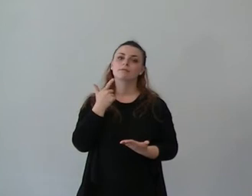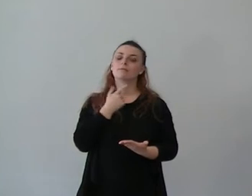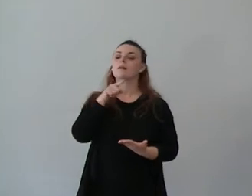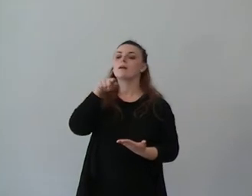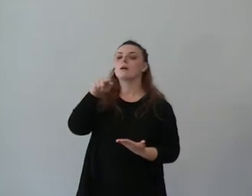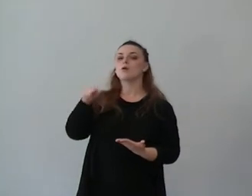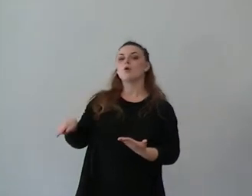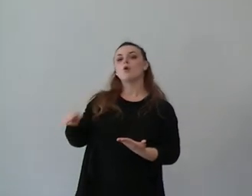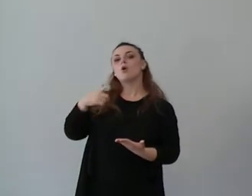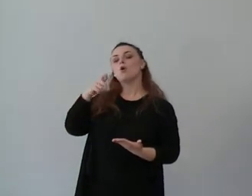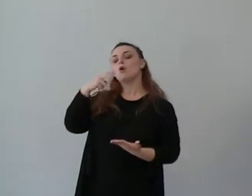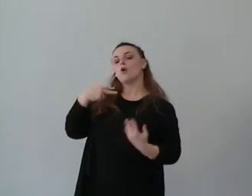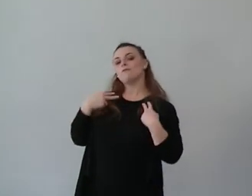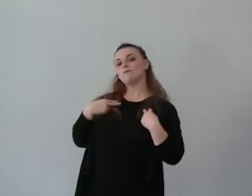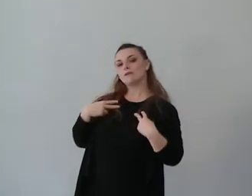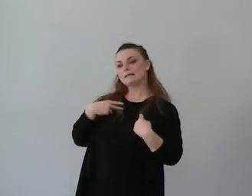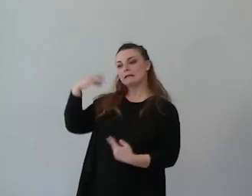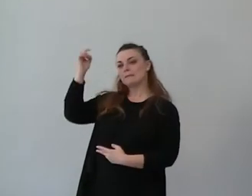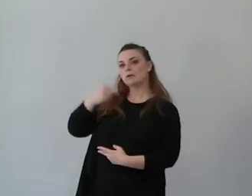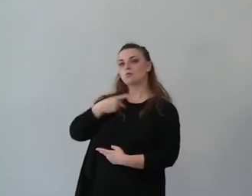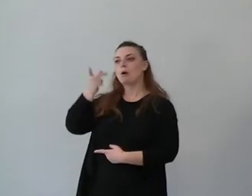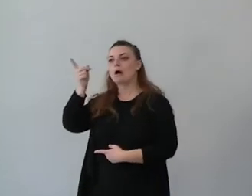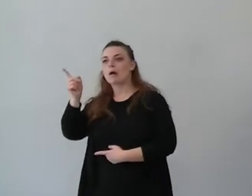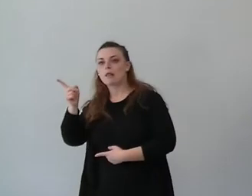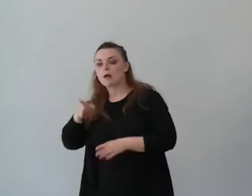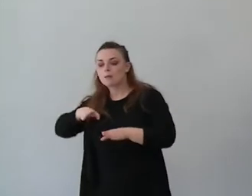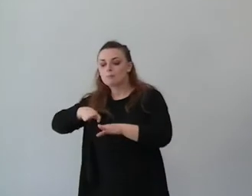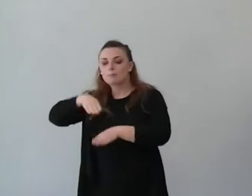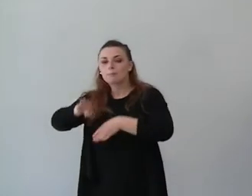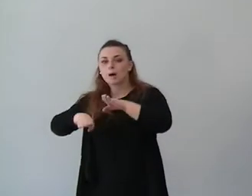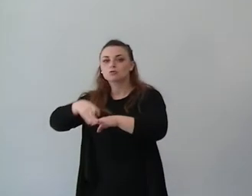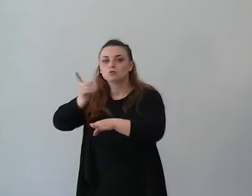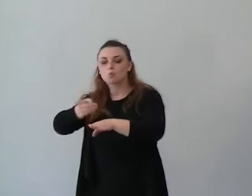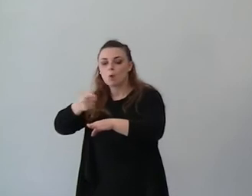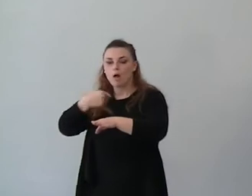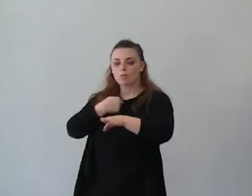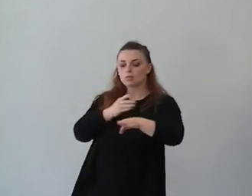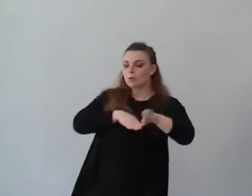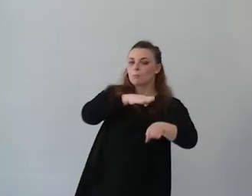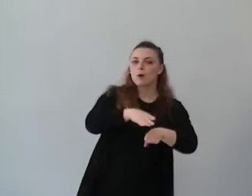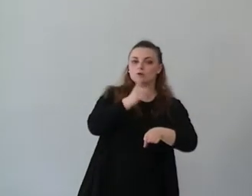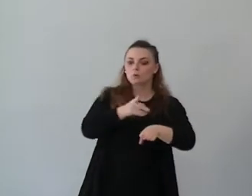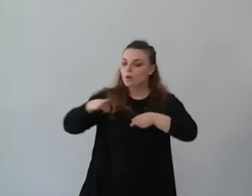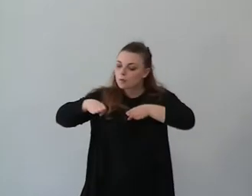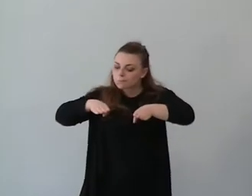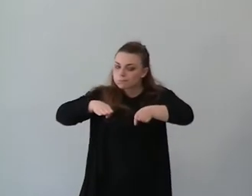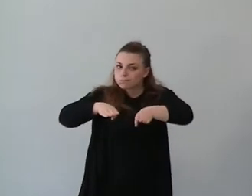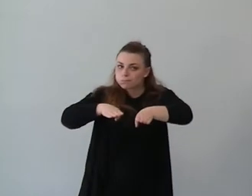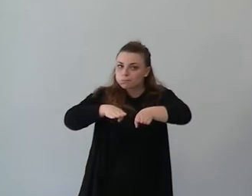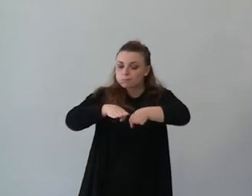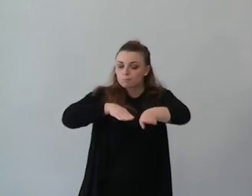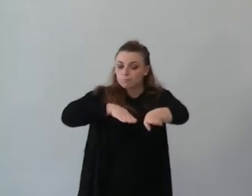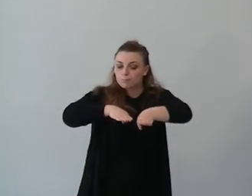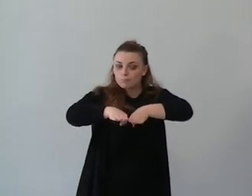tu con il Signore. I love the two letters that Paul wrote to Timothy, 1 and 2